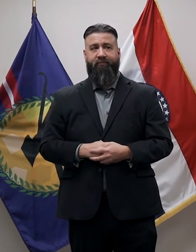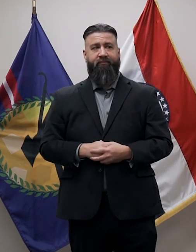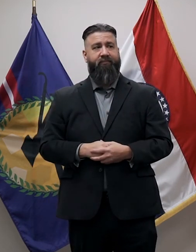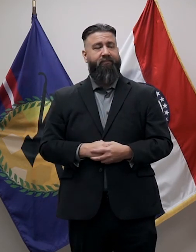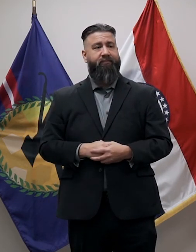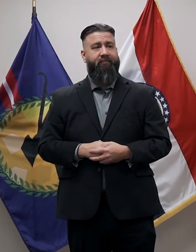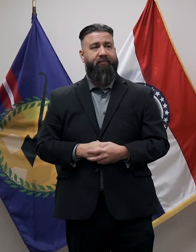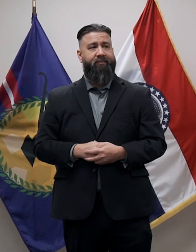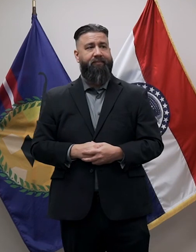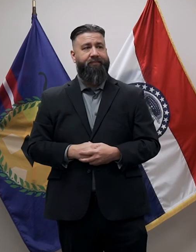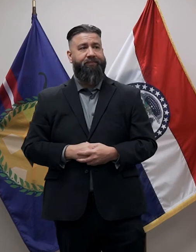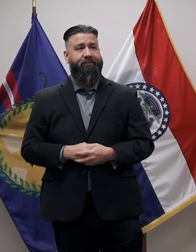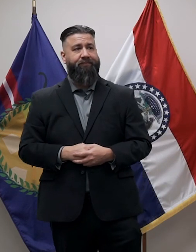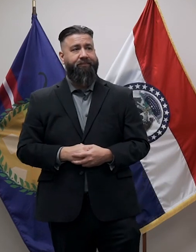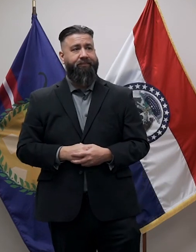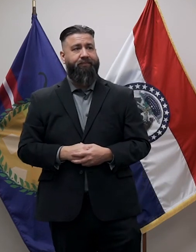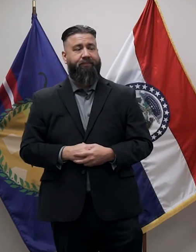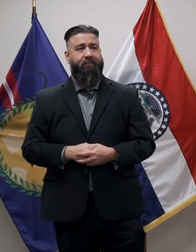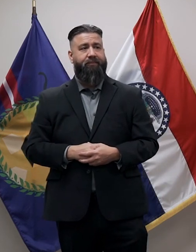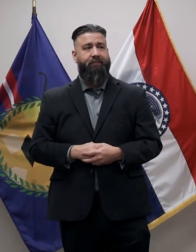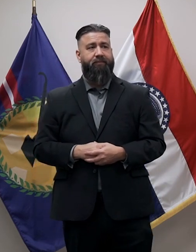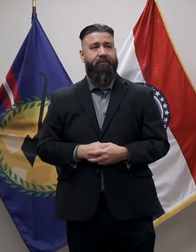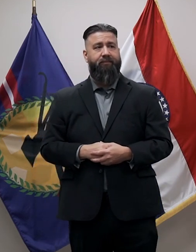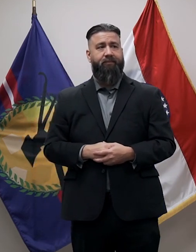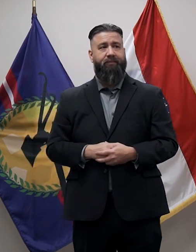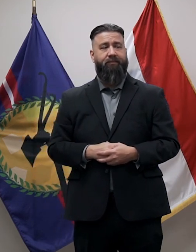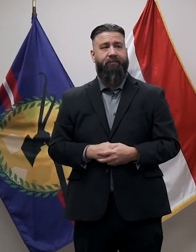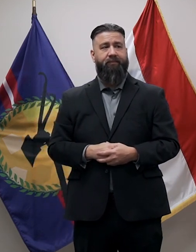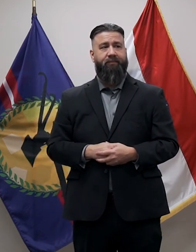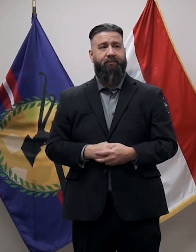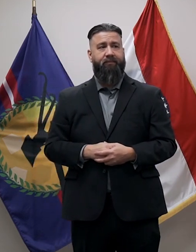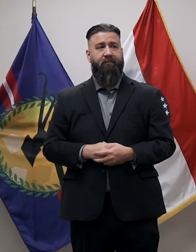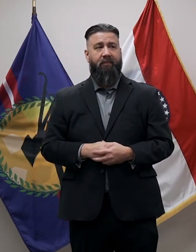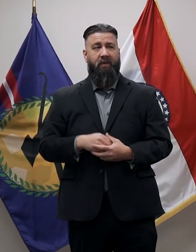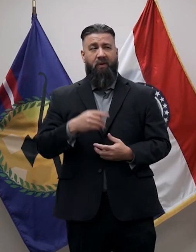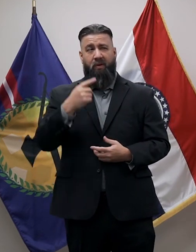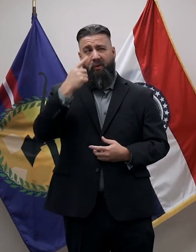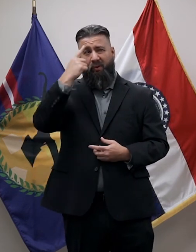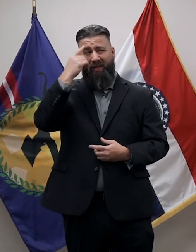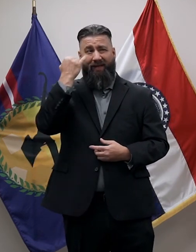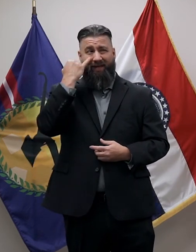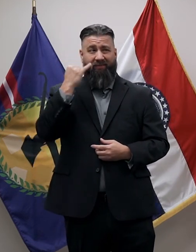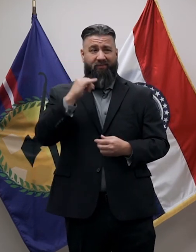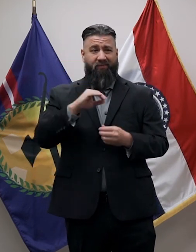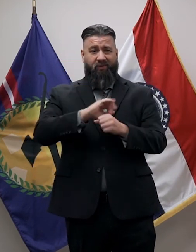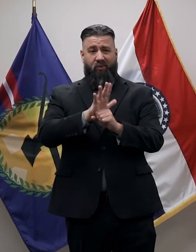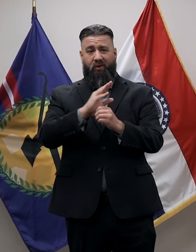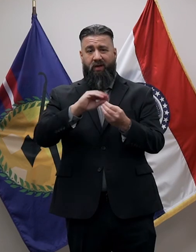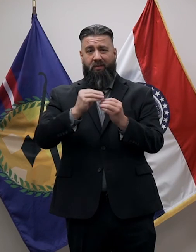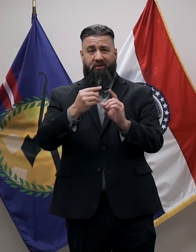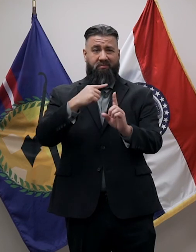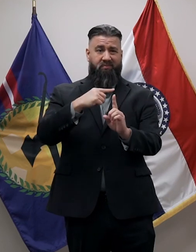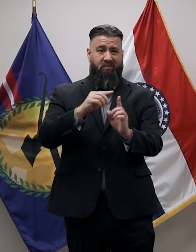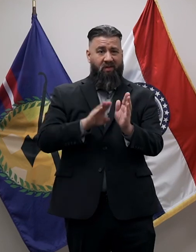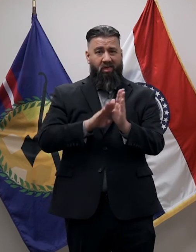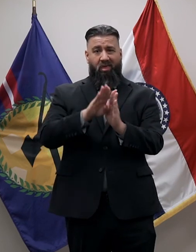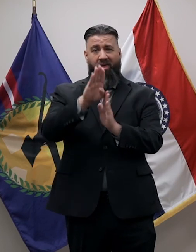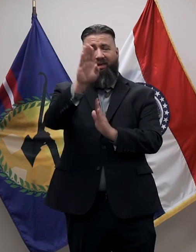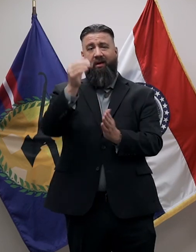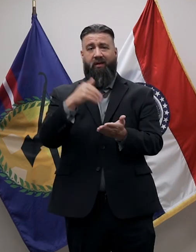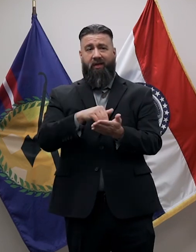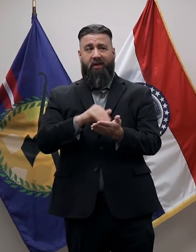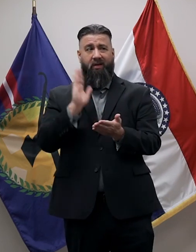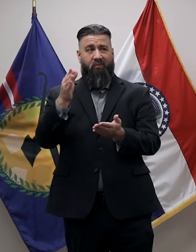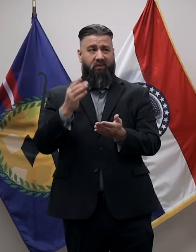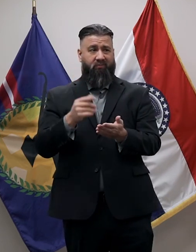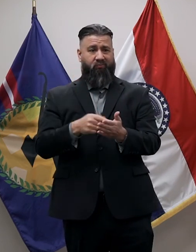What would be is there any consideration that the mask mandate could have to come back if cases rise again, and what would that process look like? So the